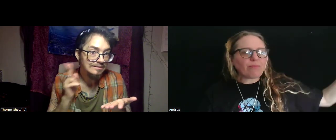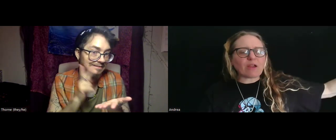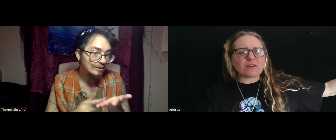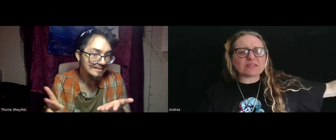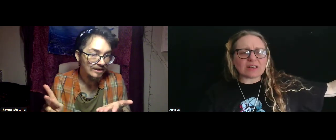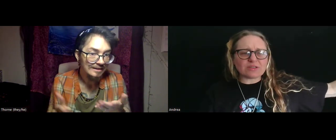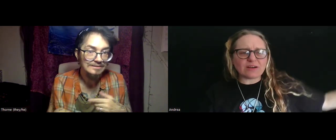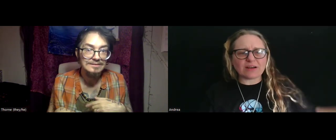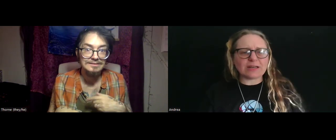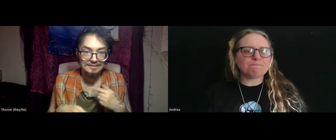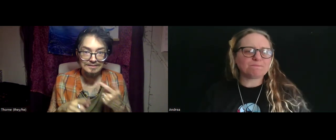or a secretary